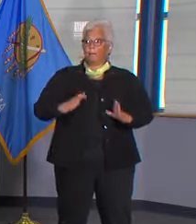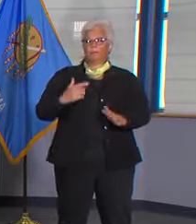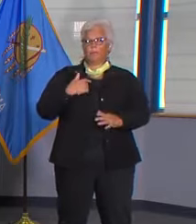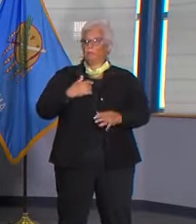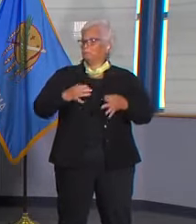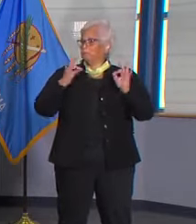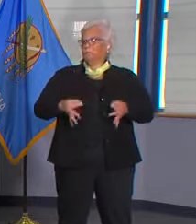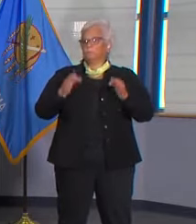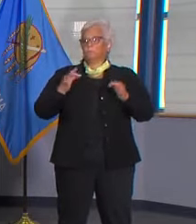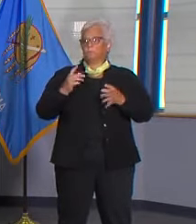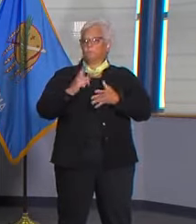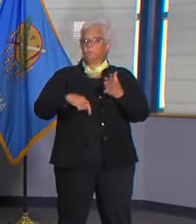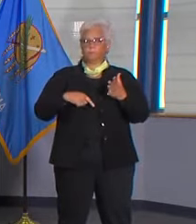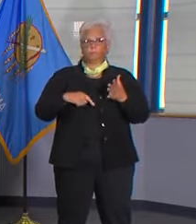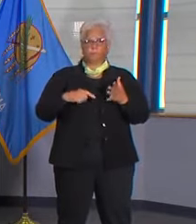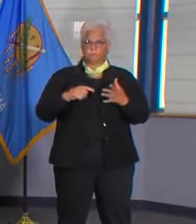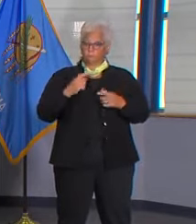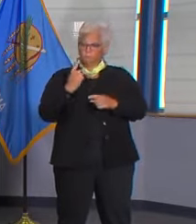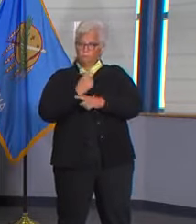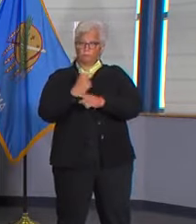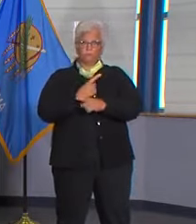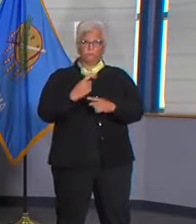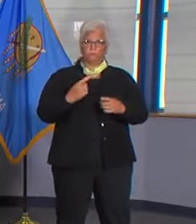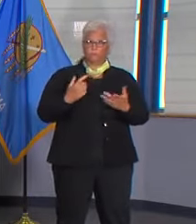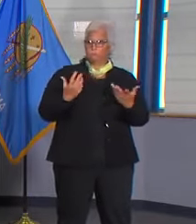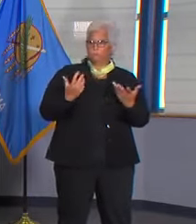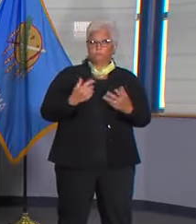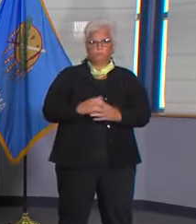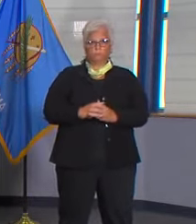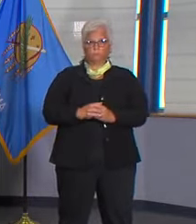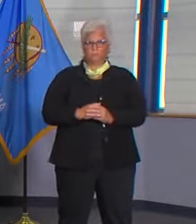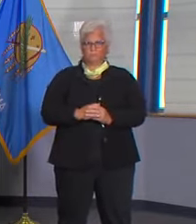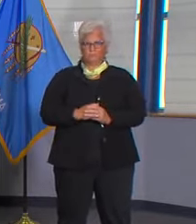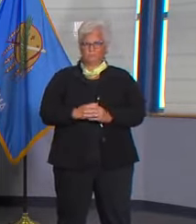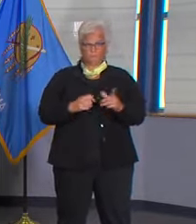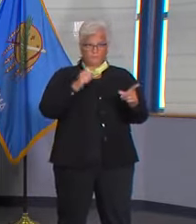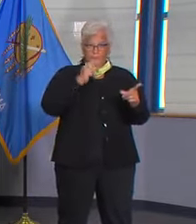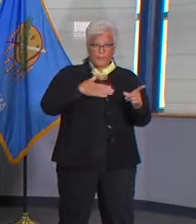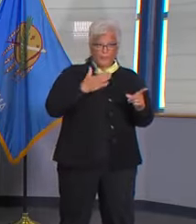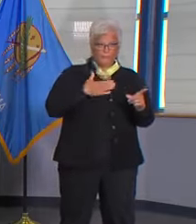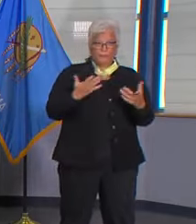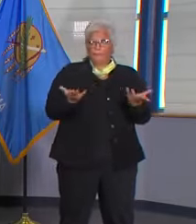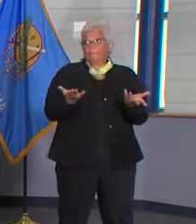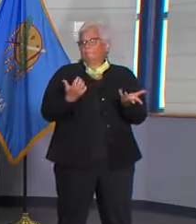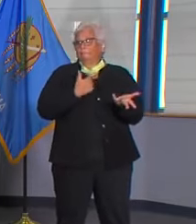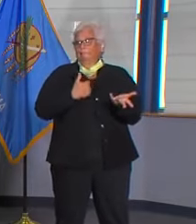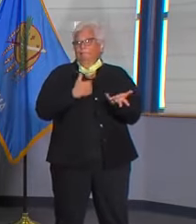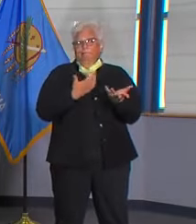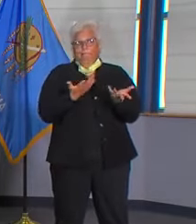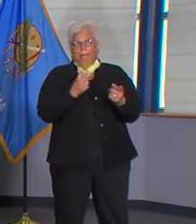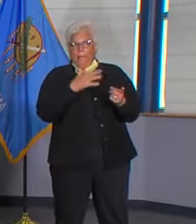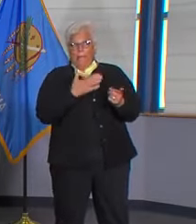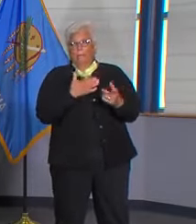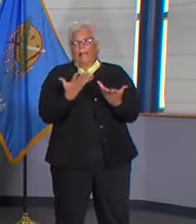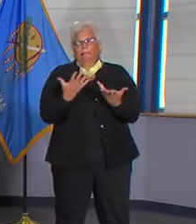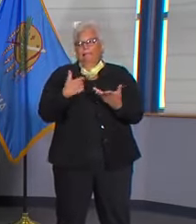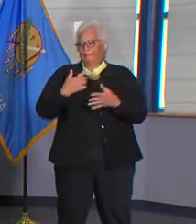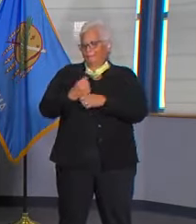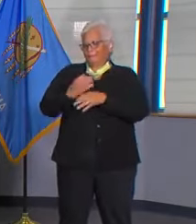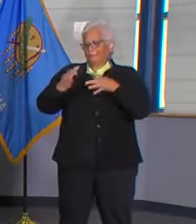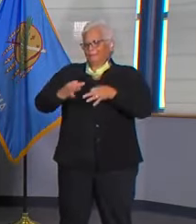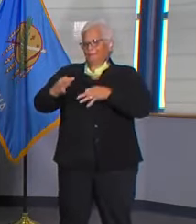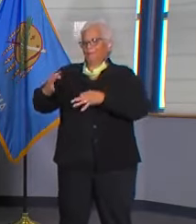where the decision that I make isn't going to make anybody happy. The choices that are presented are sort